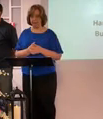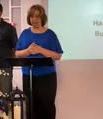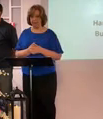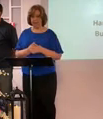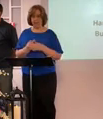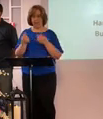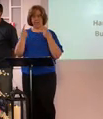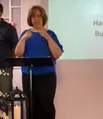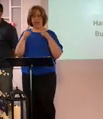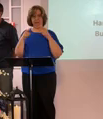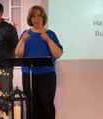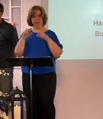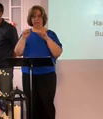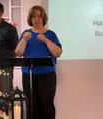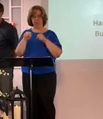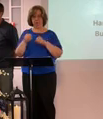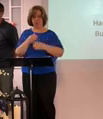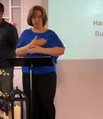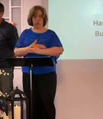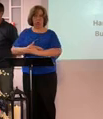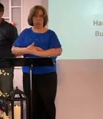when I finally did get to hold him,